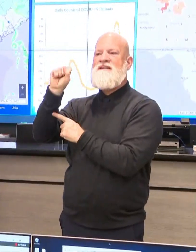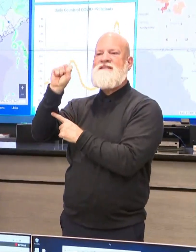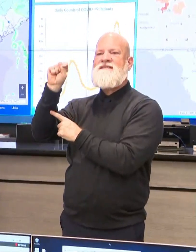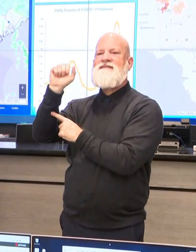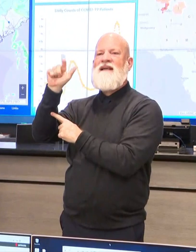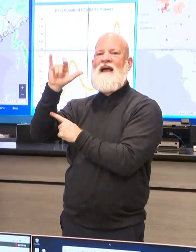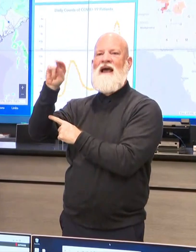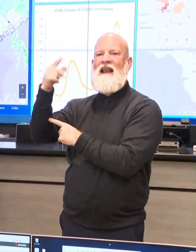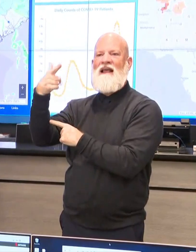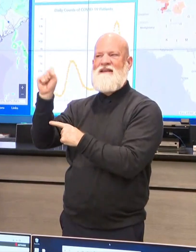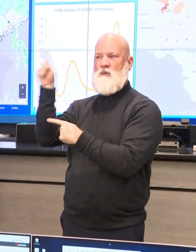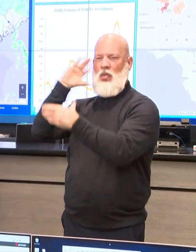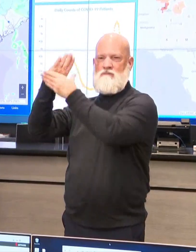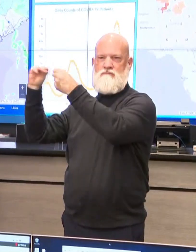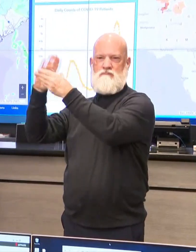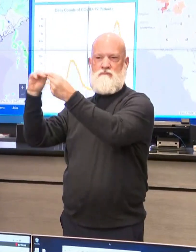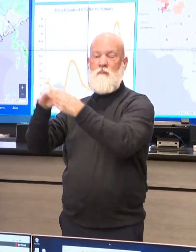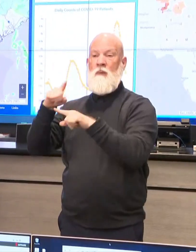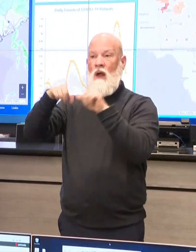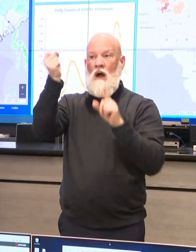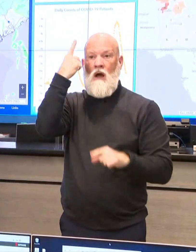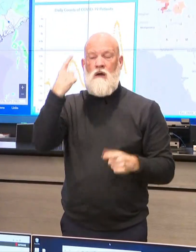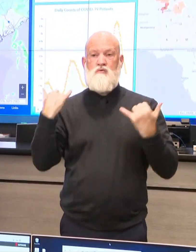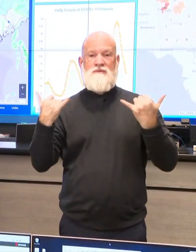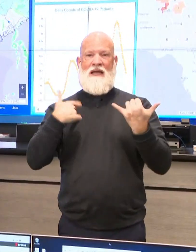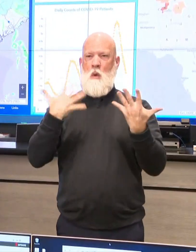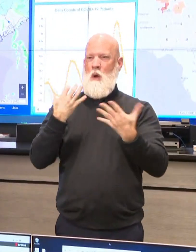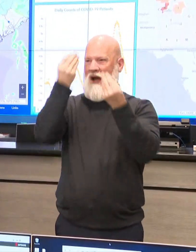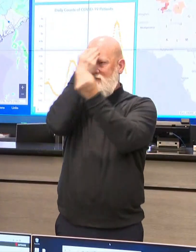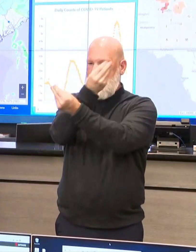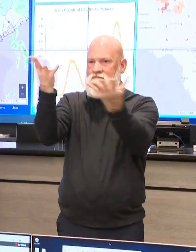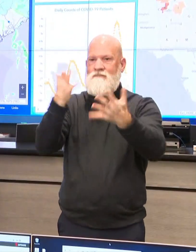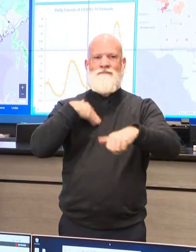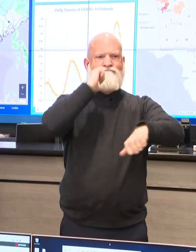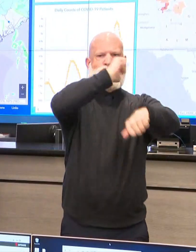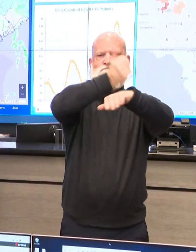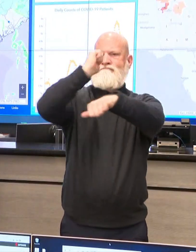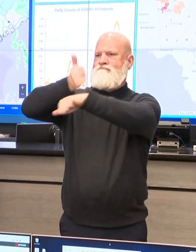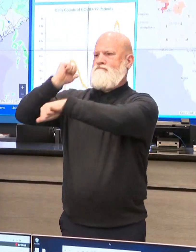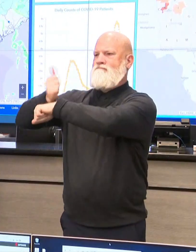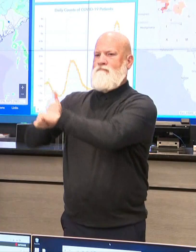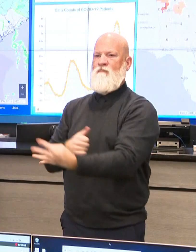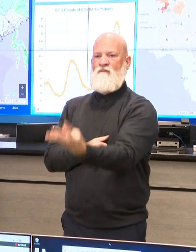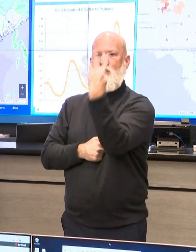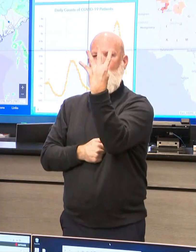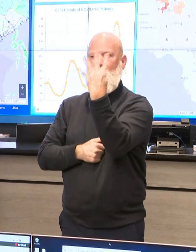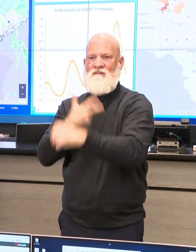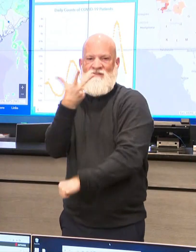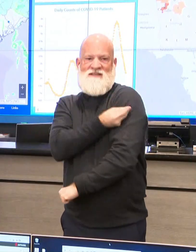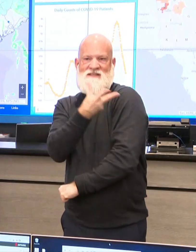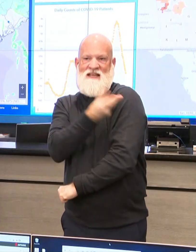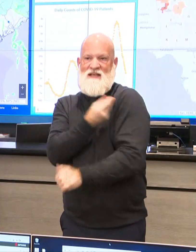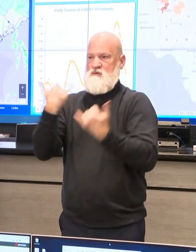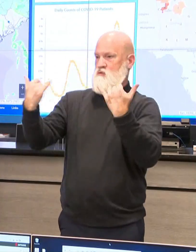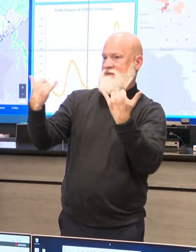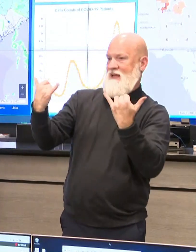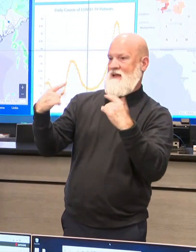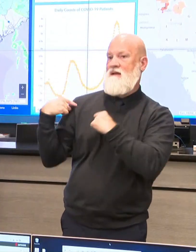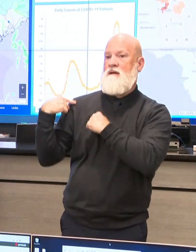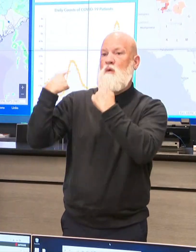today. First, there have now been 1.75 million doses of the COVID-19